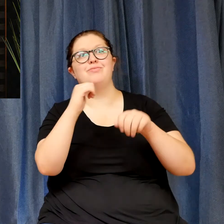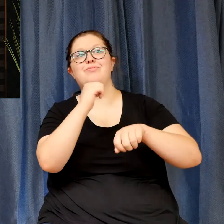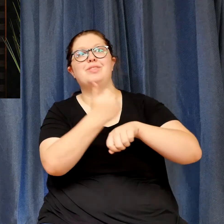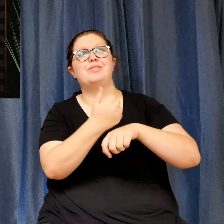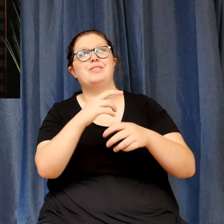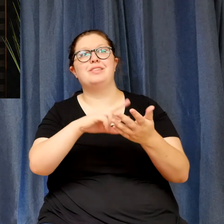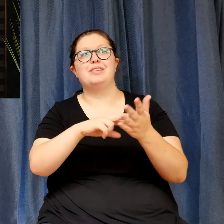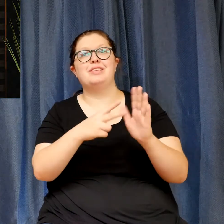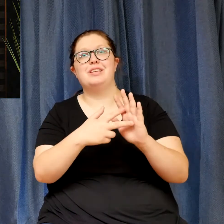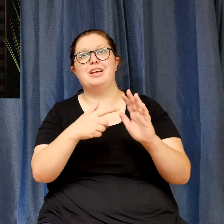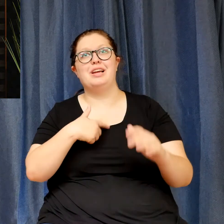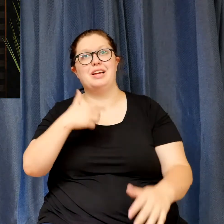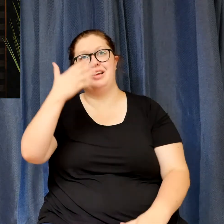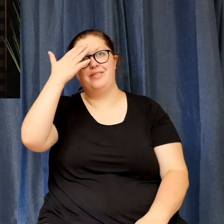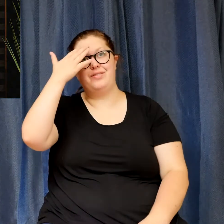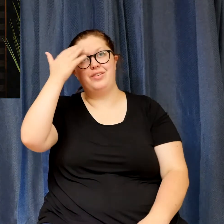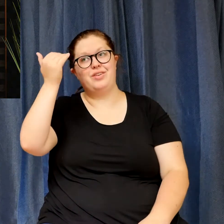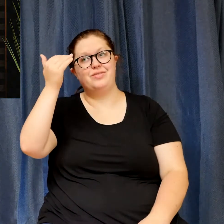already forgotten.